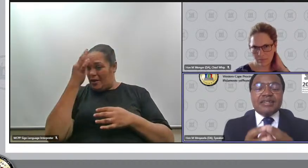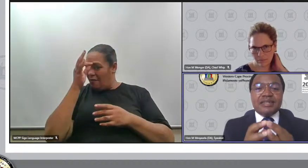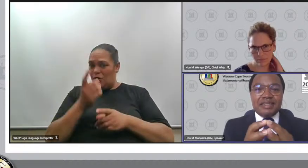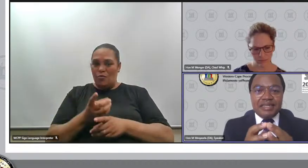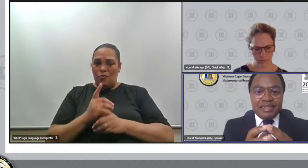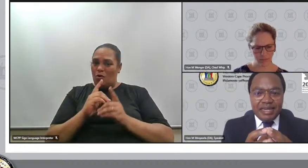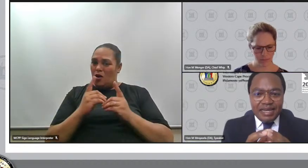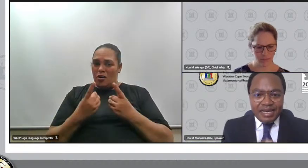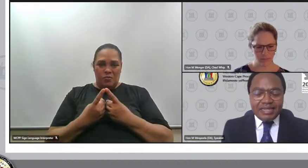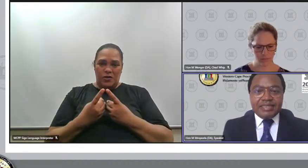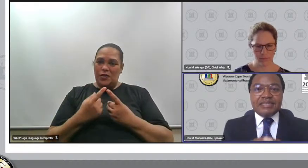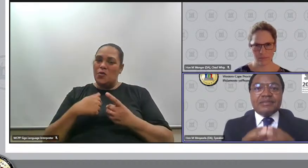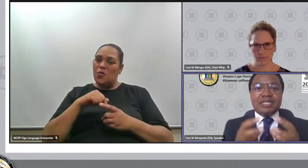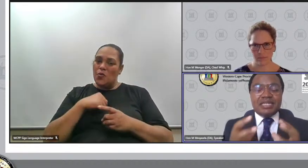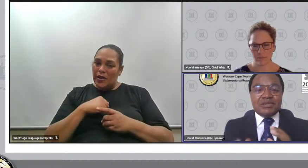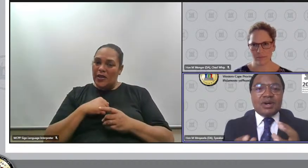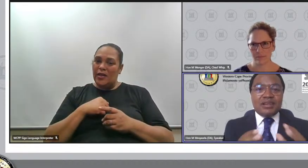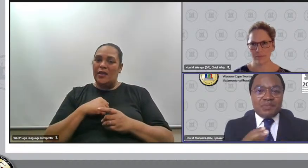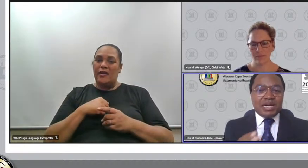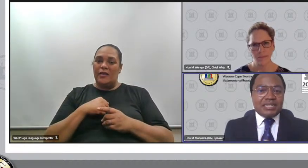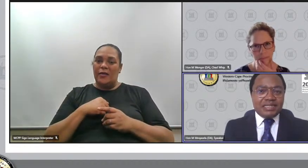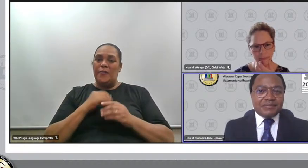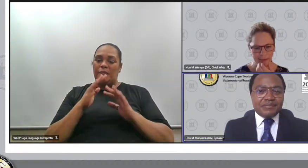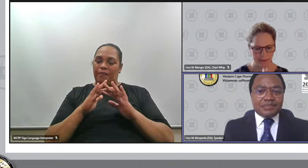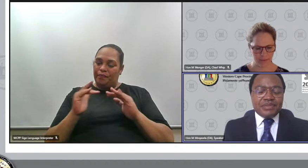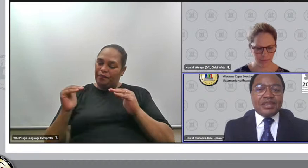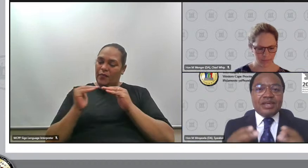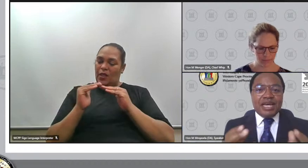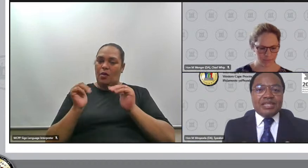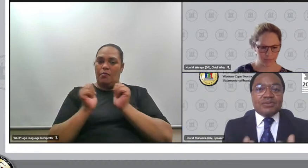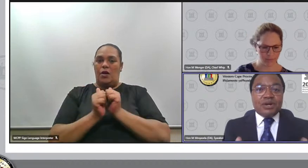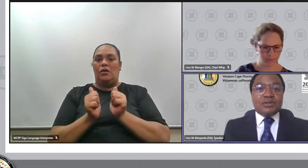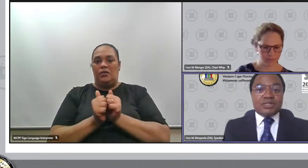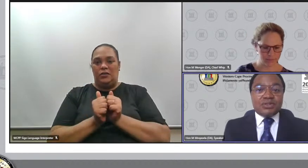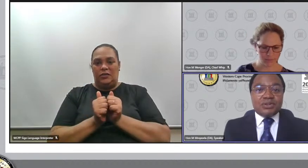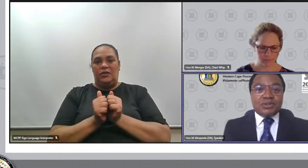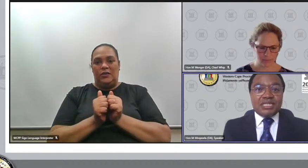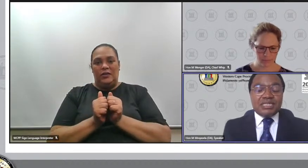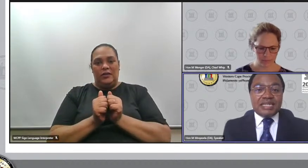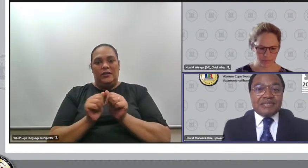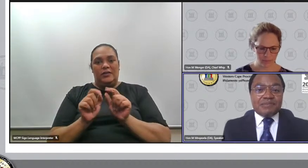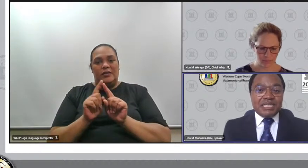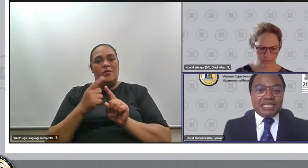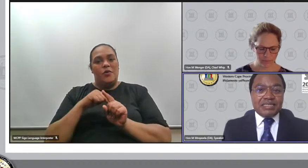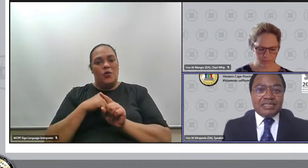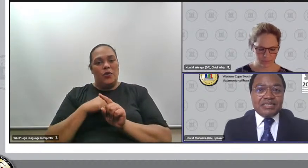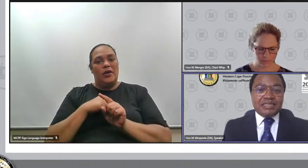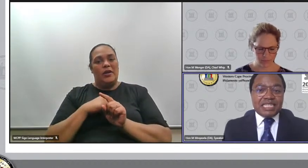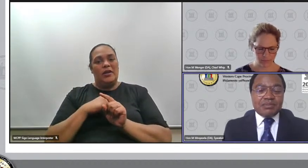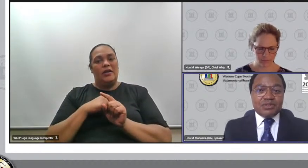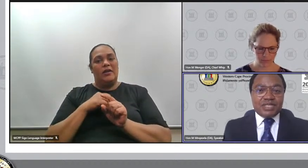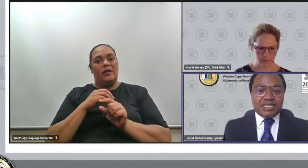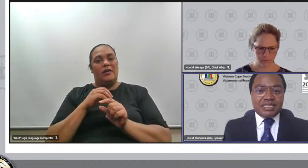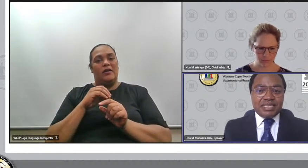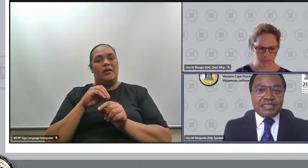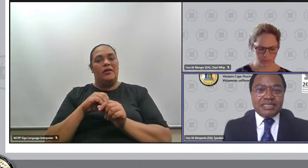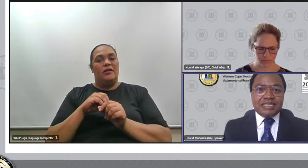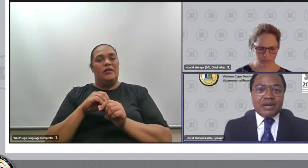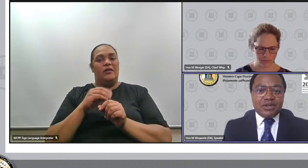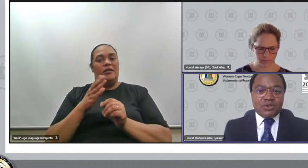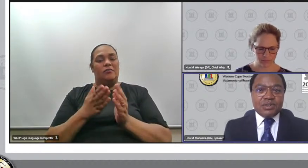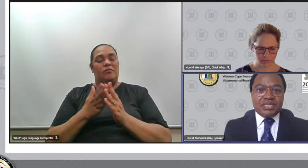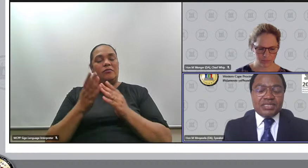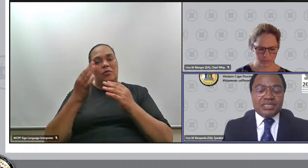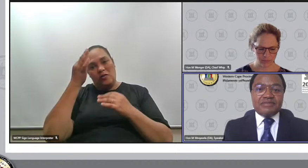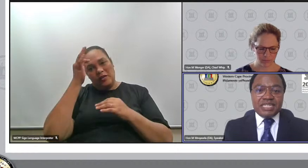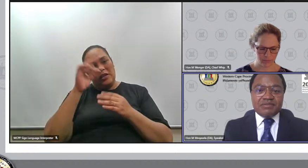are an equal partner and we're also interdependent in terms of the state, and